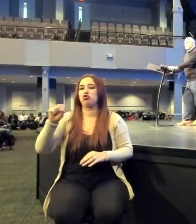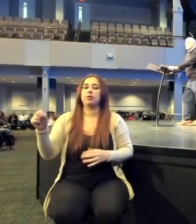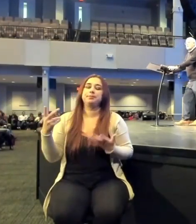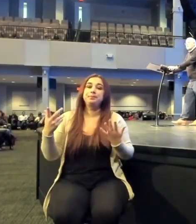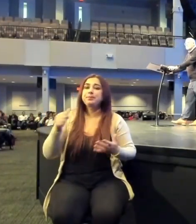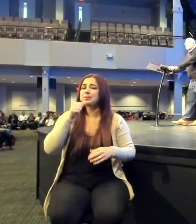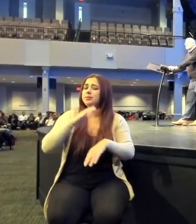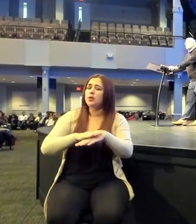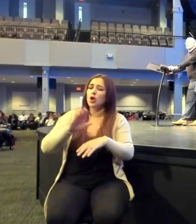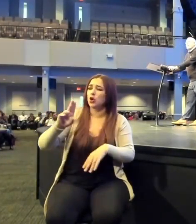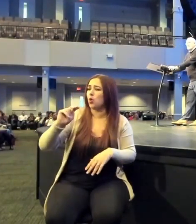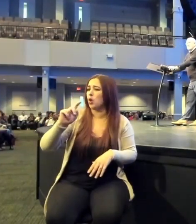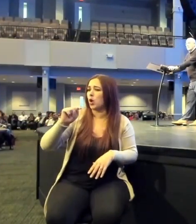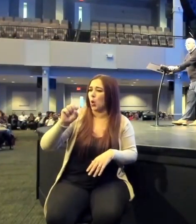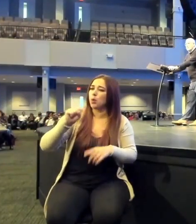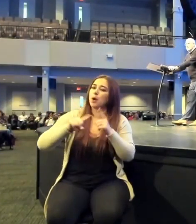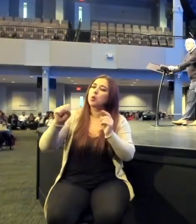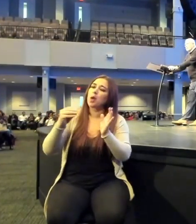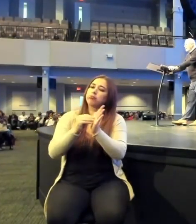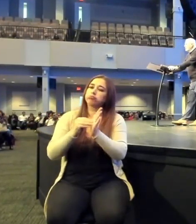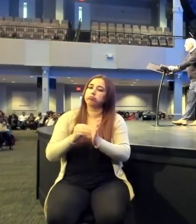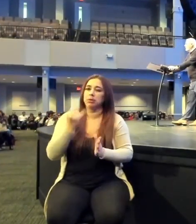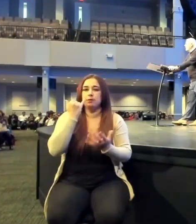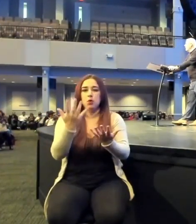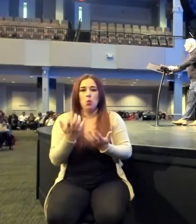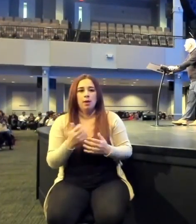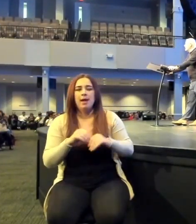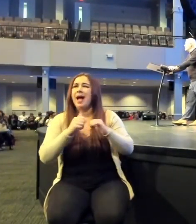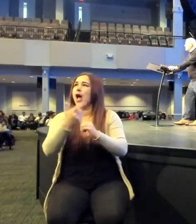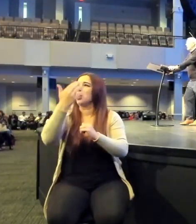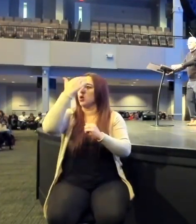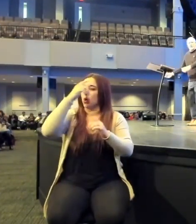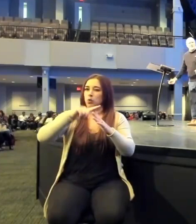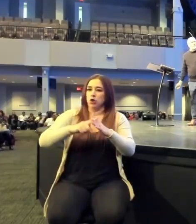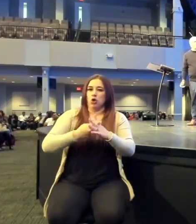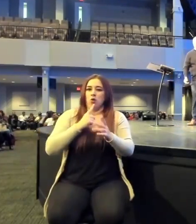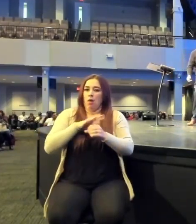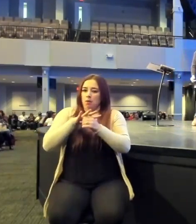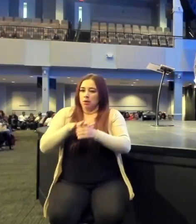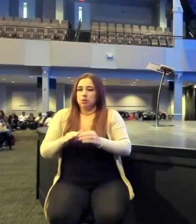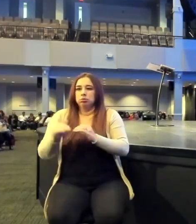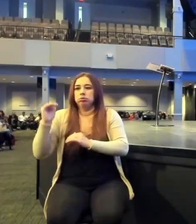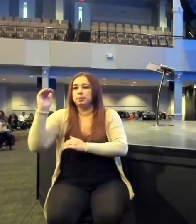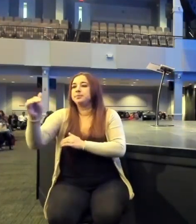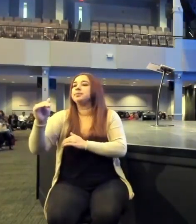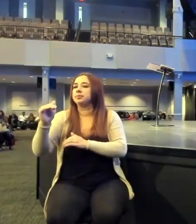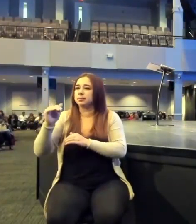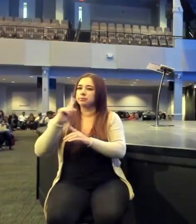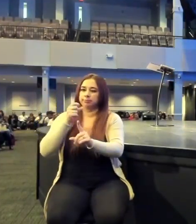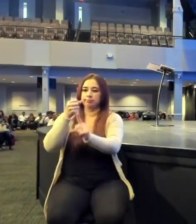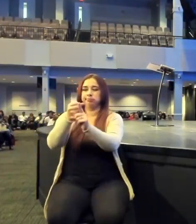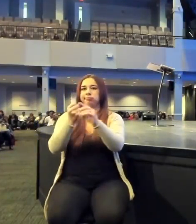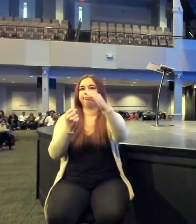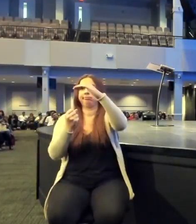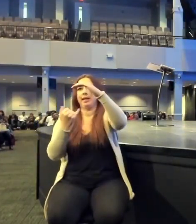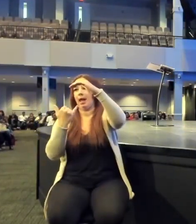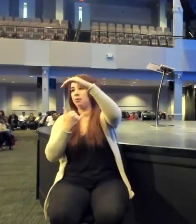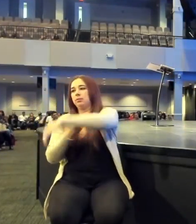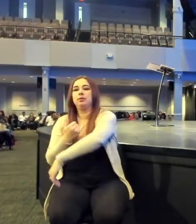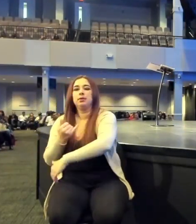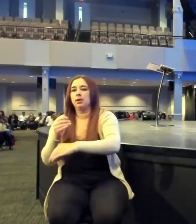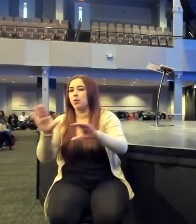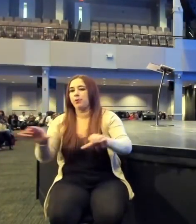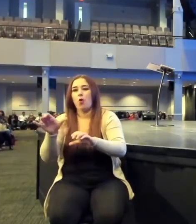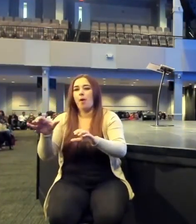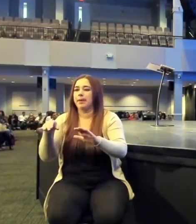it helpful to jot some of these down. How do you know when you're getting distressed? How do you know when you've hit this point and now stress is